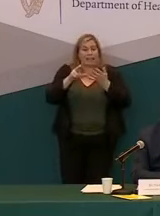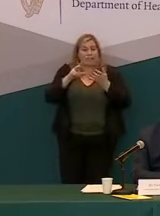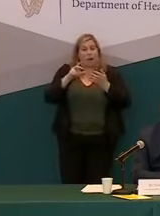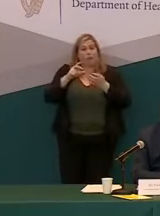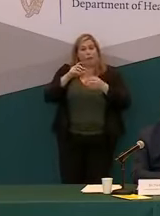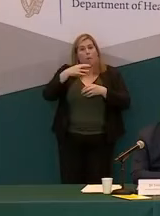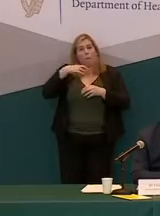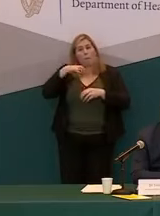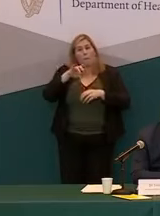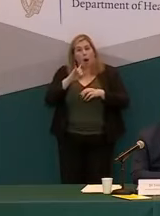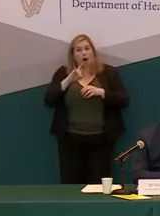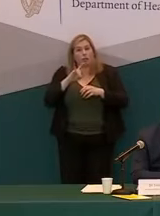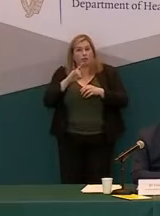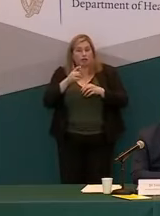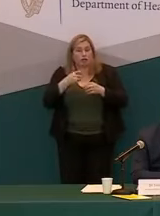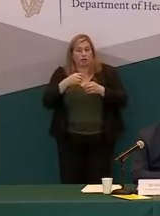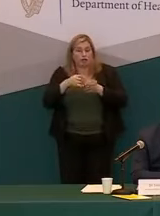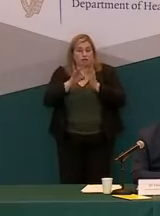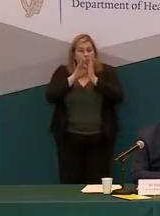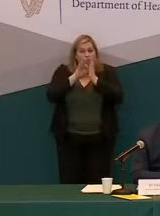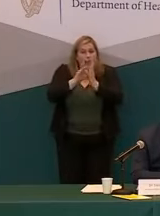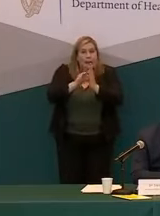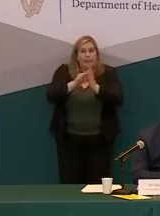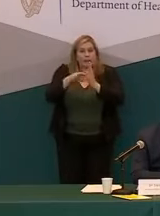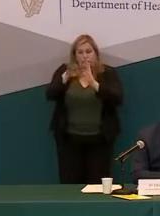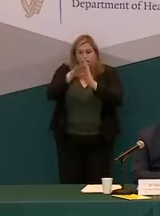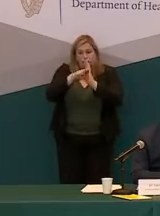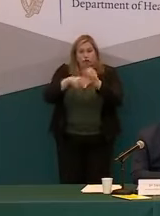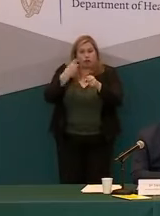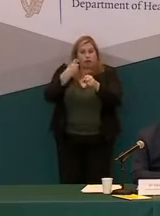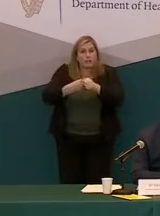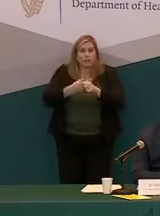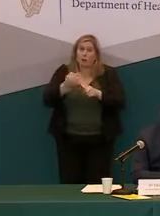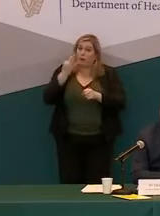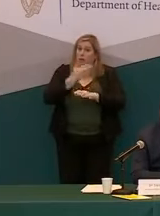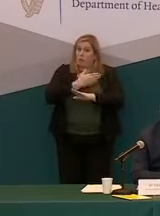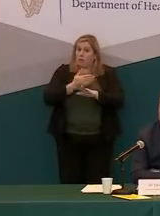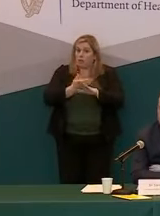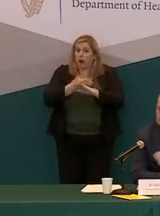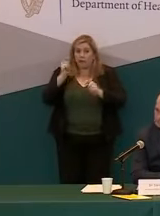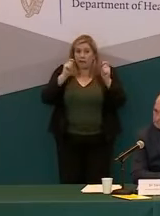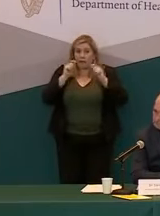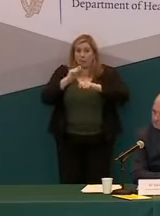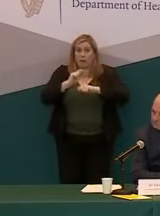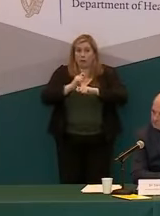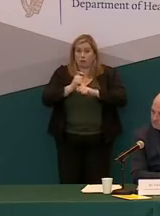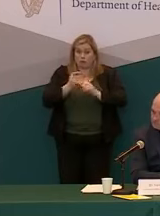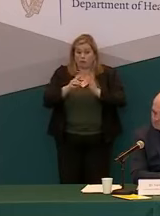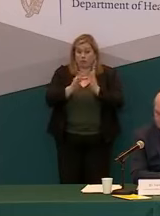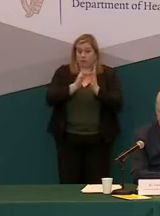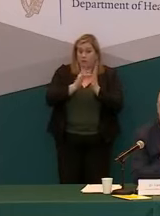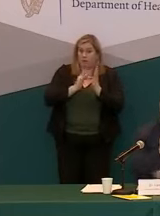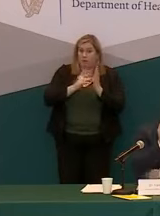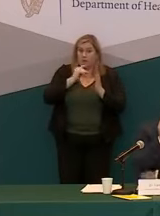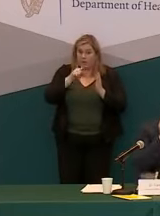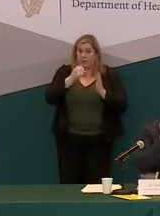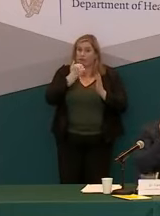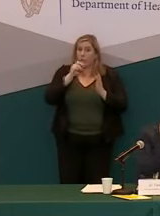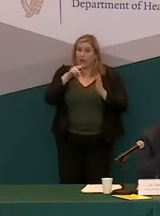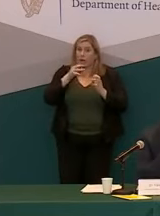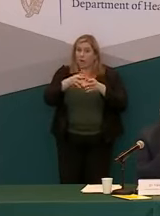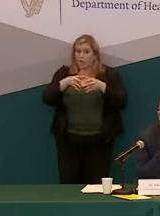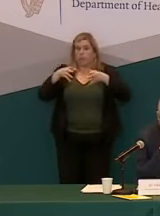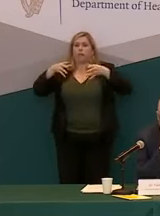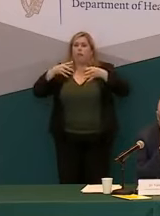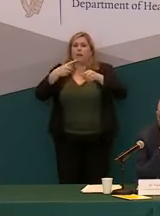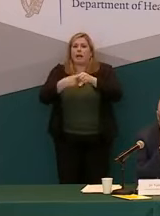if we're thinking about relaxing measures, even slightly, we need to be very careful we don't go back to that reproduction number of